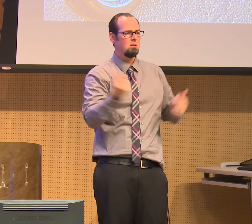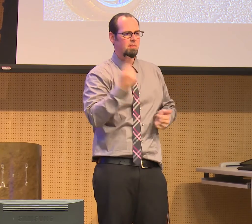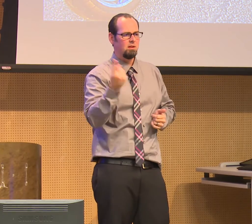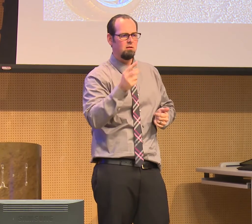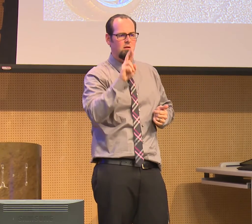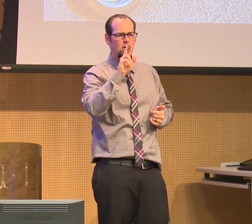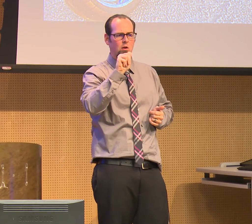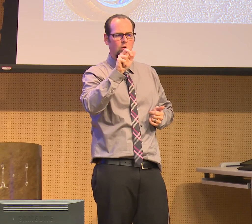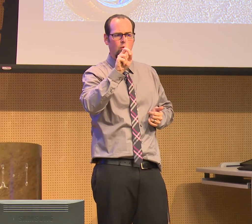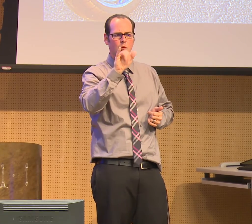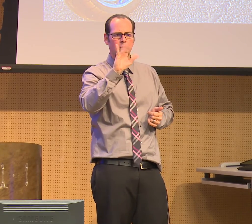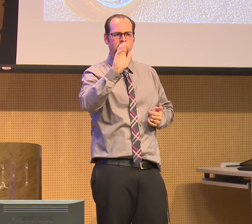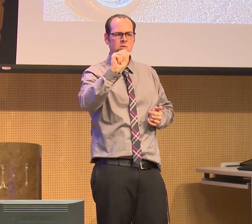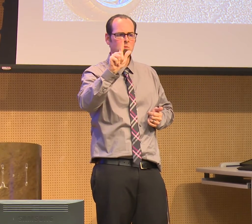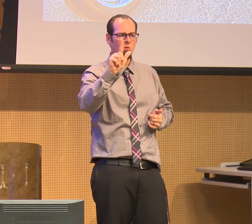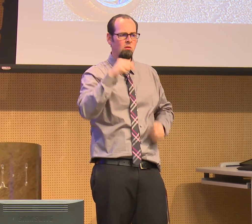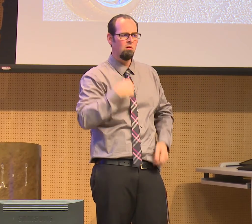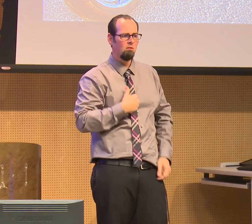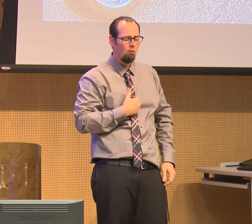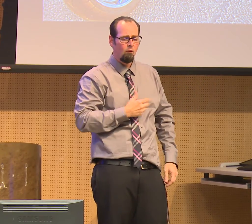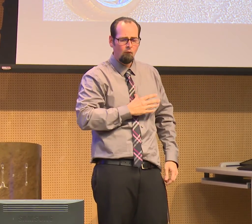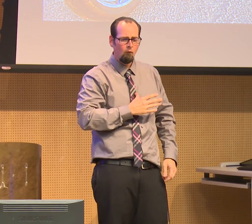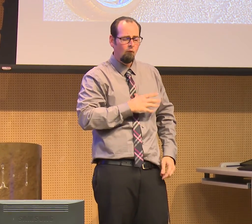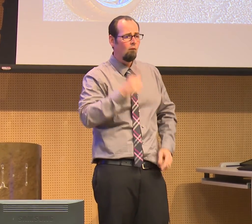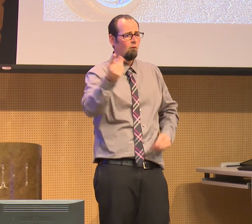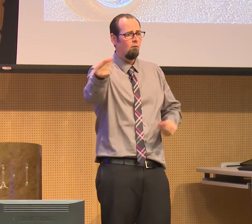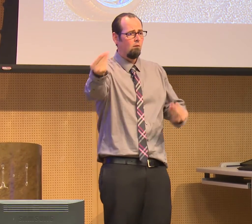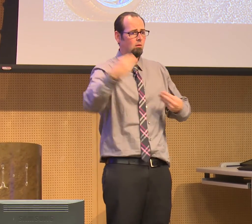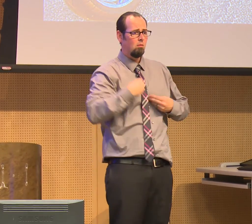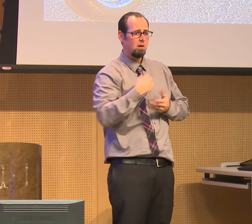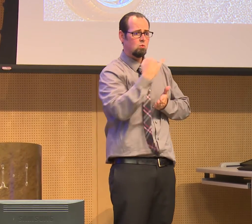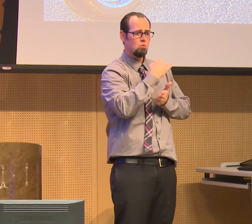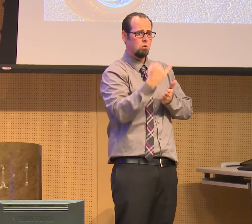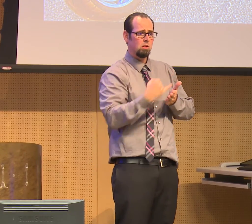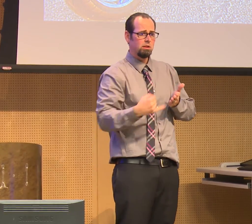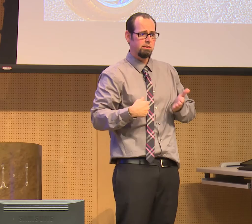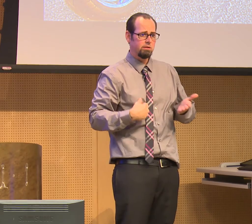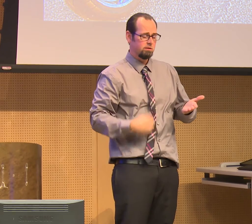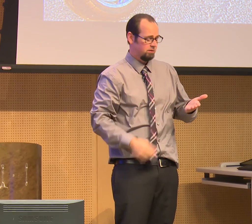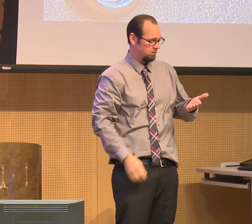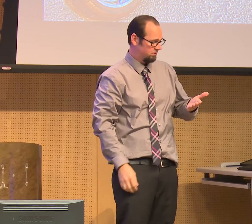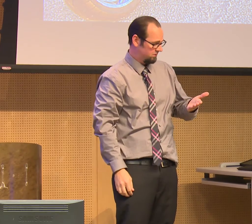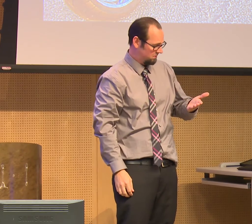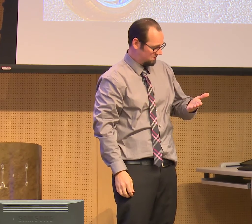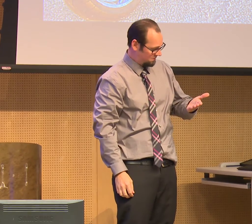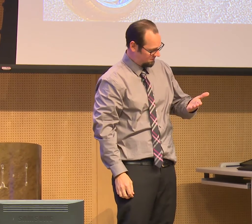Definitely different. They were radically different. They gave me the design.